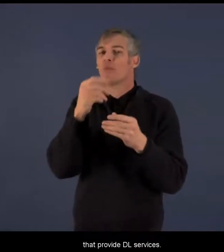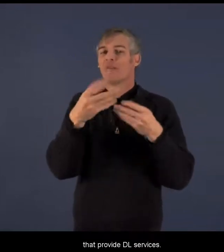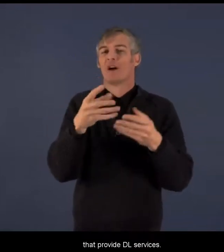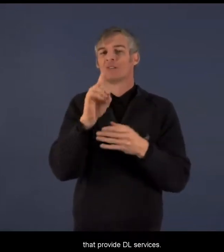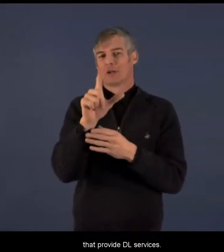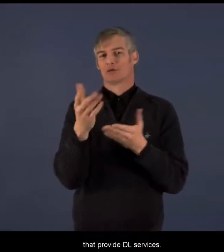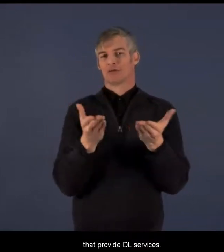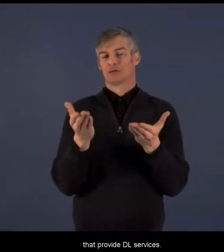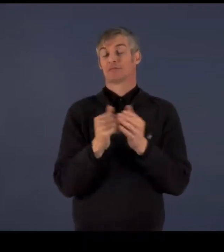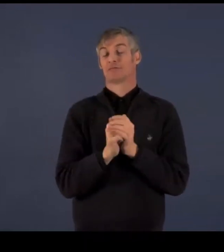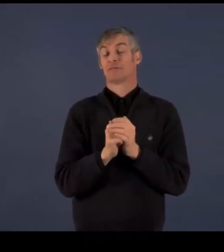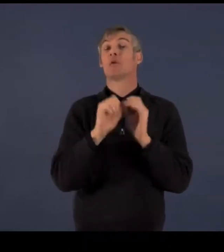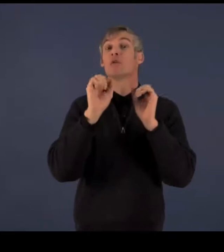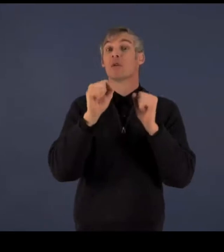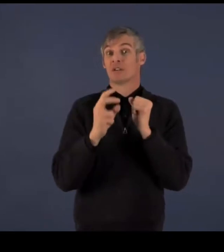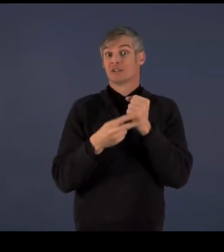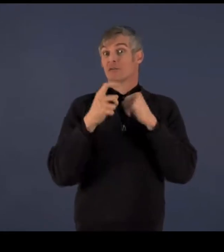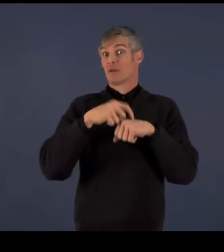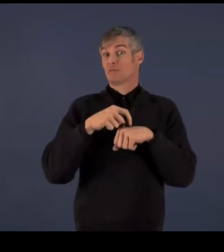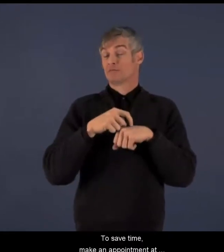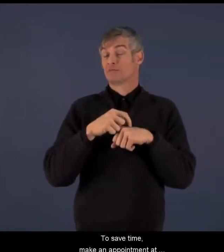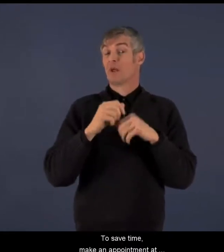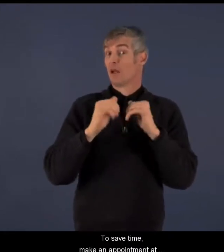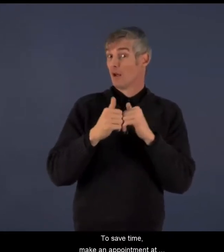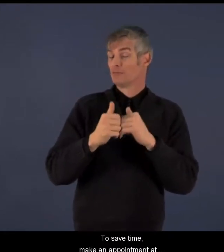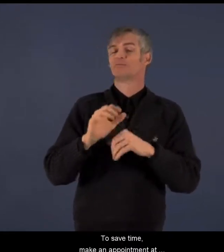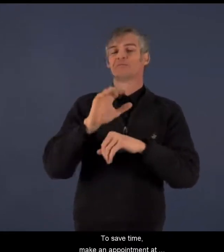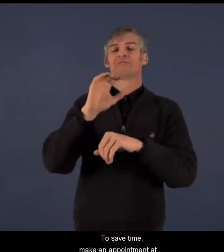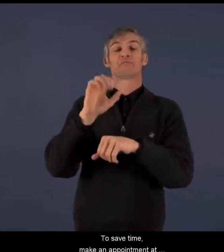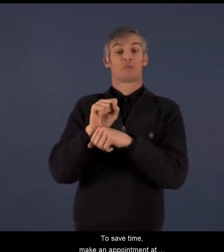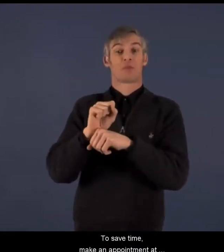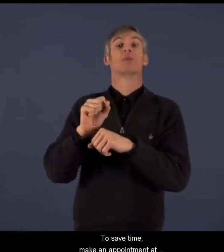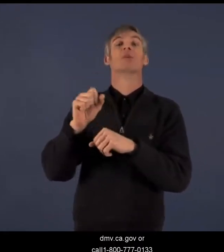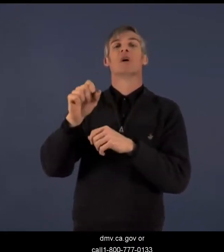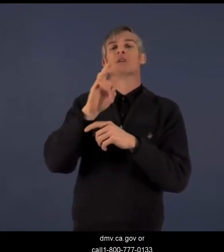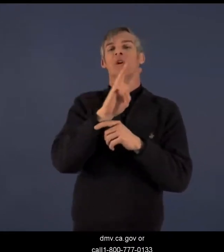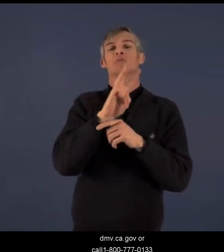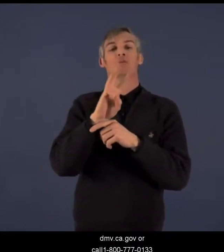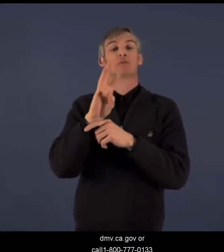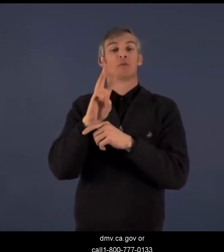driver's license services. To save time, make an appointment at